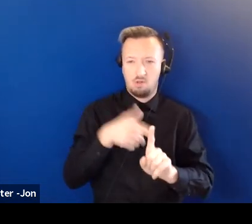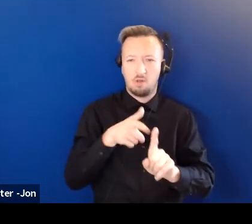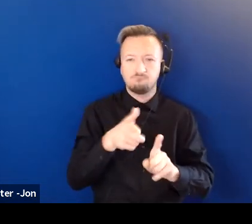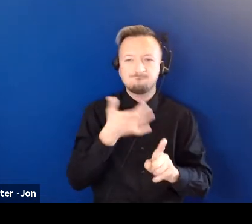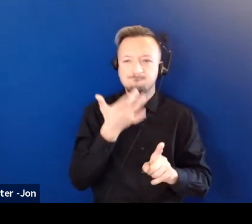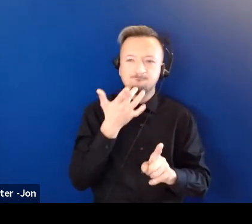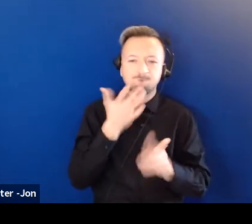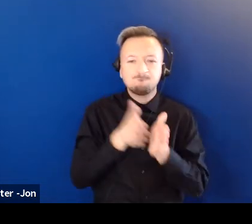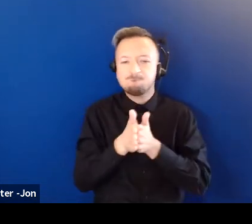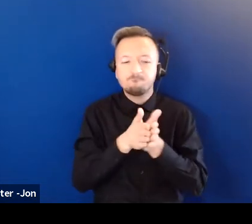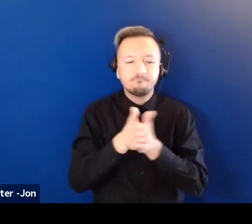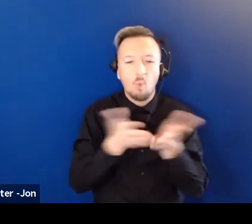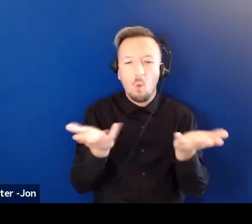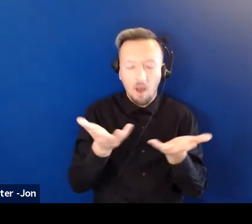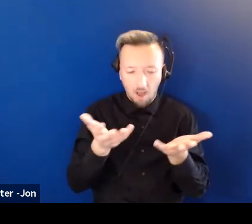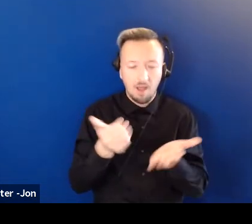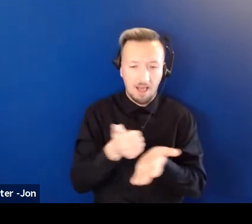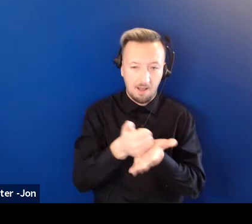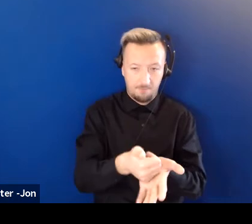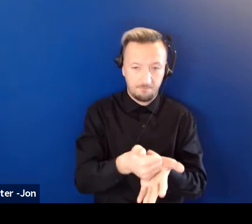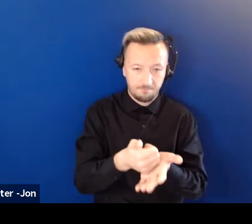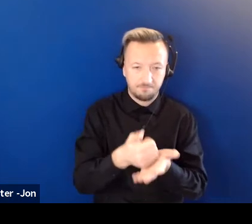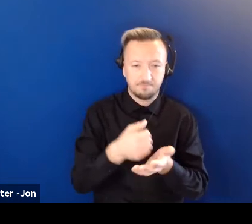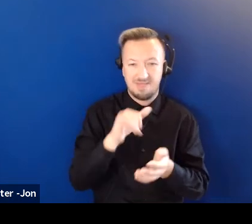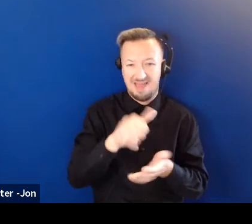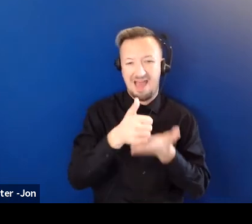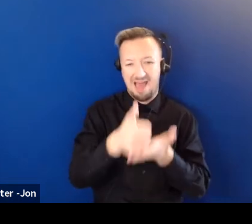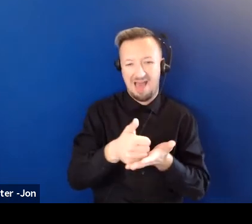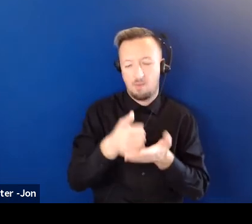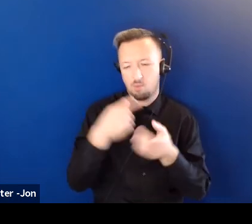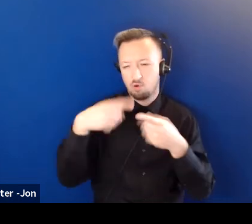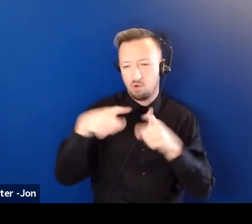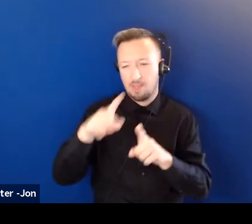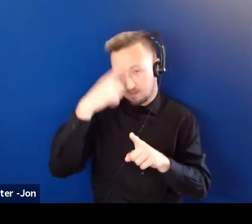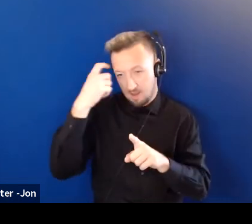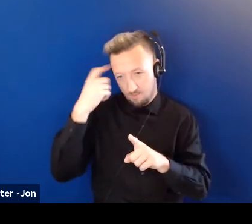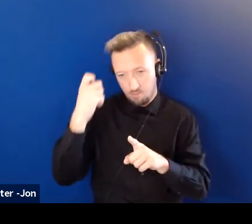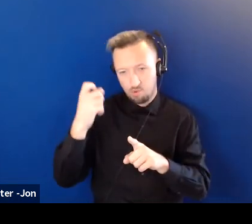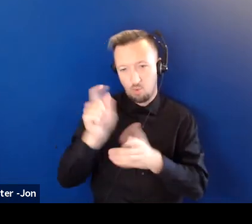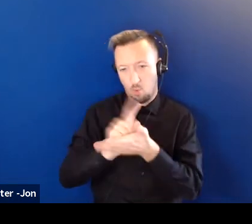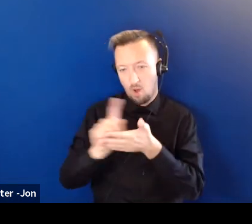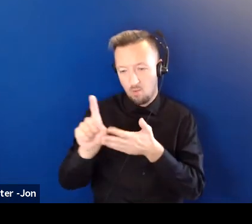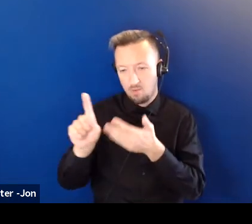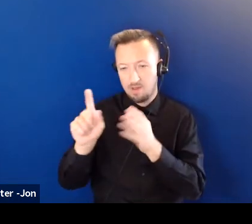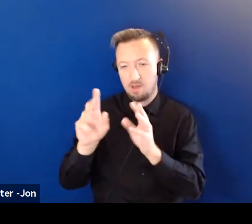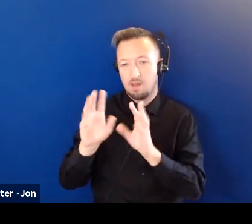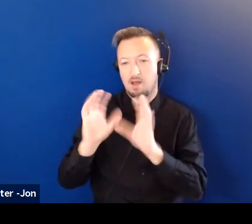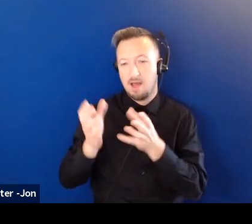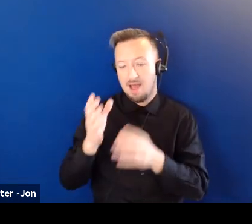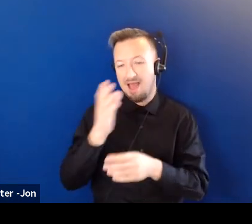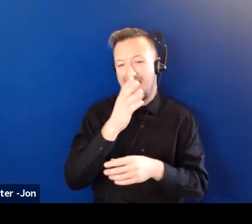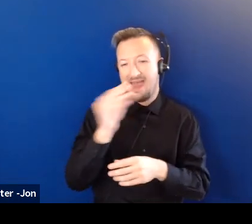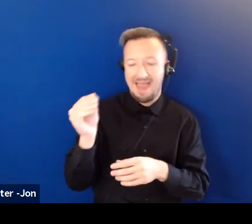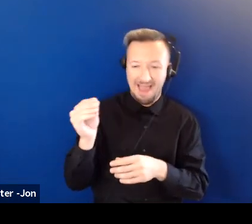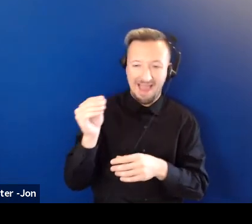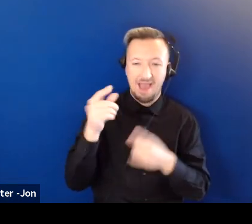This can also happen in group settings like summer series and EQUIP hangouts, and again, as one-on-one peer